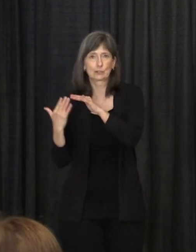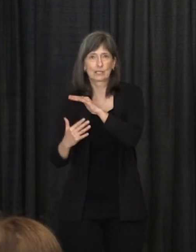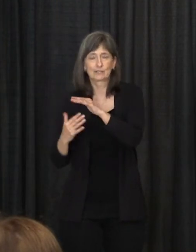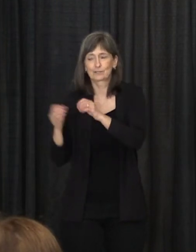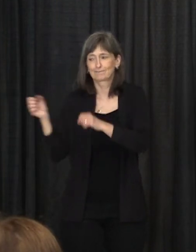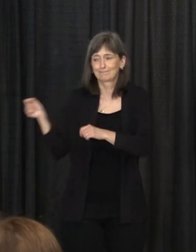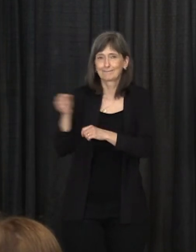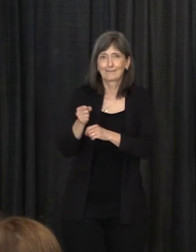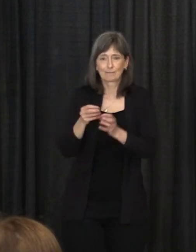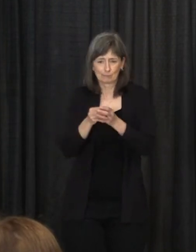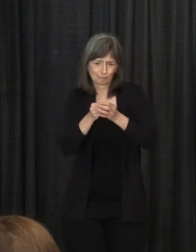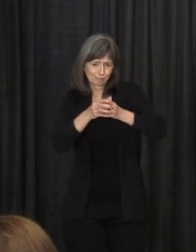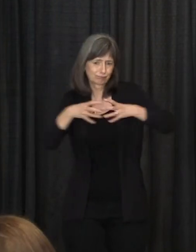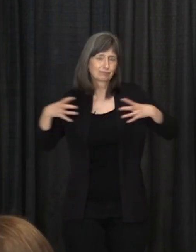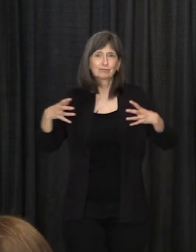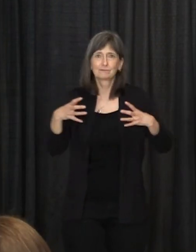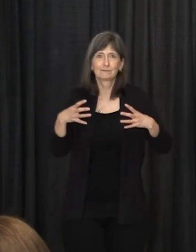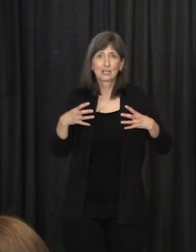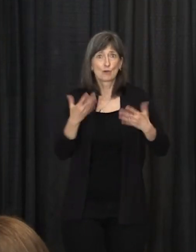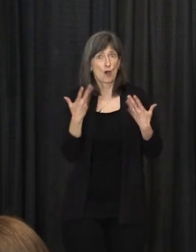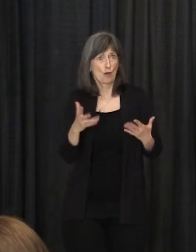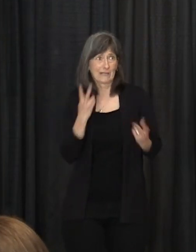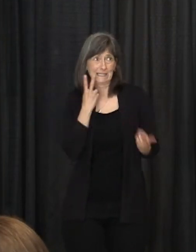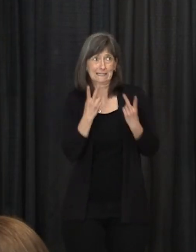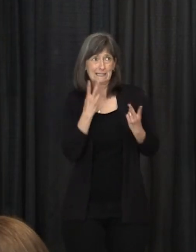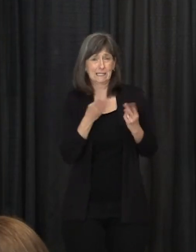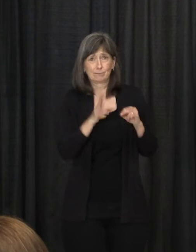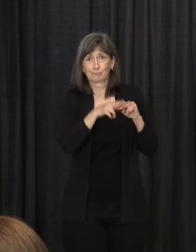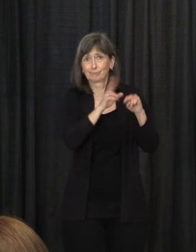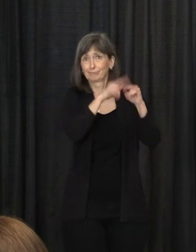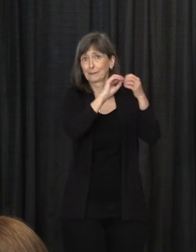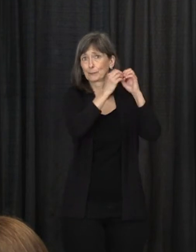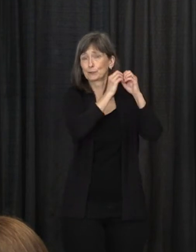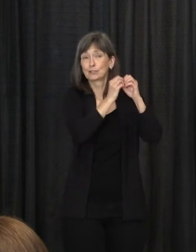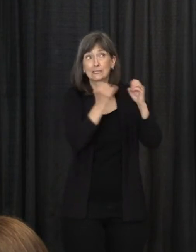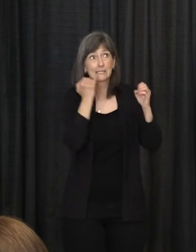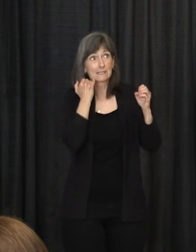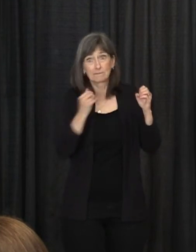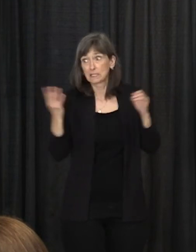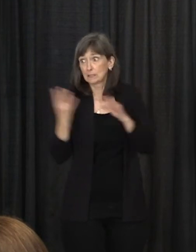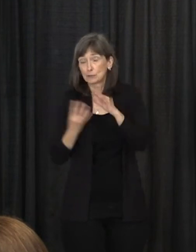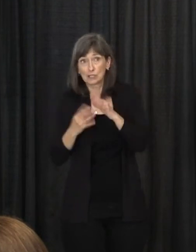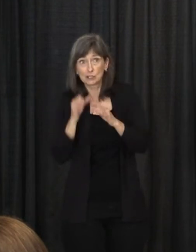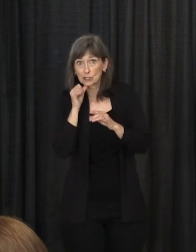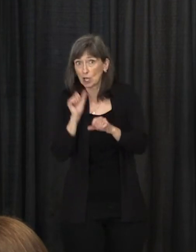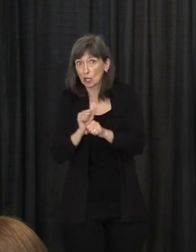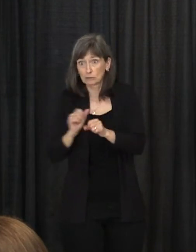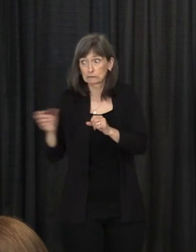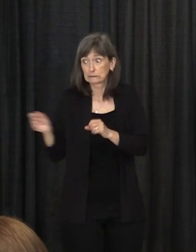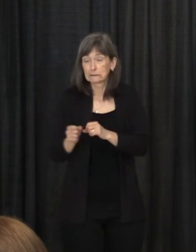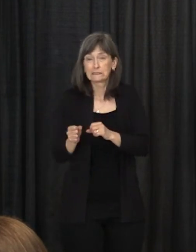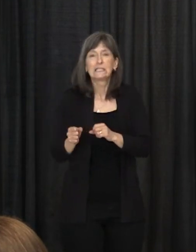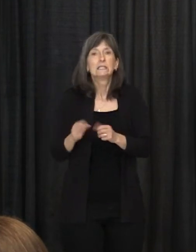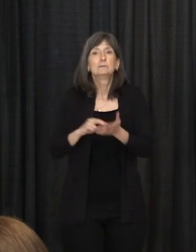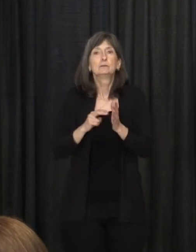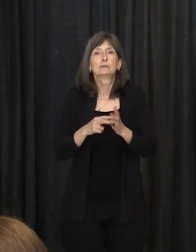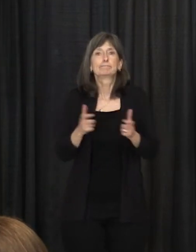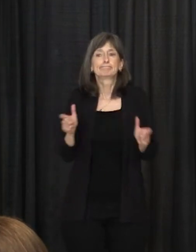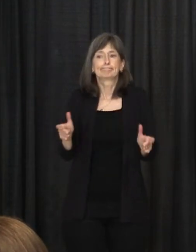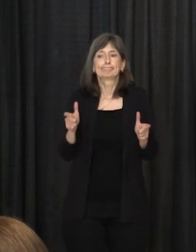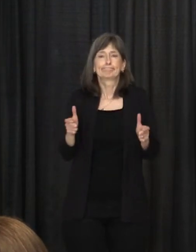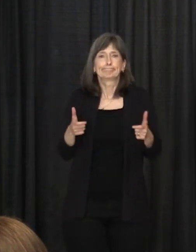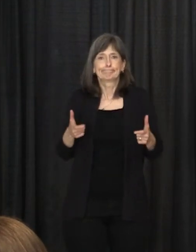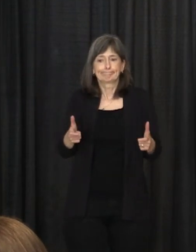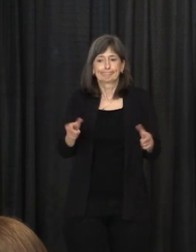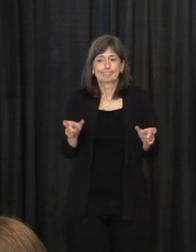help fuel the growth that we're already seeing in our sector. And if we do not get that immigration mix correct, we will constrain the potential growth